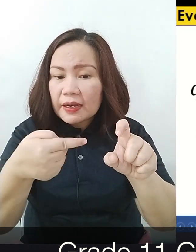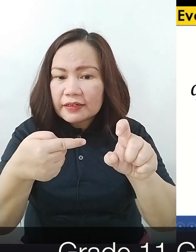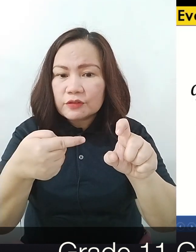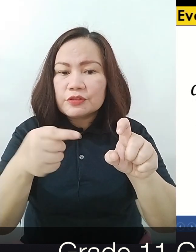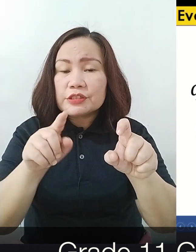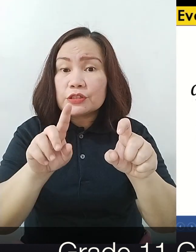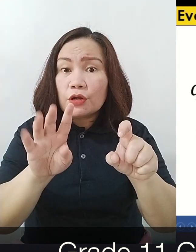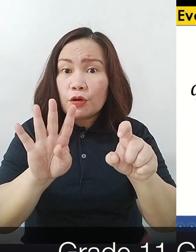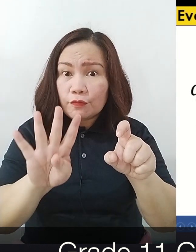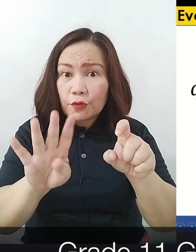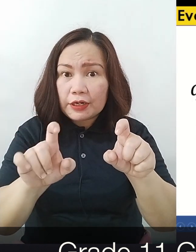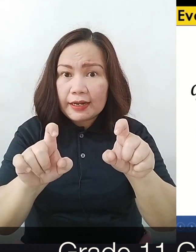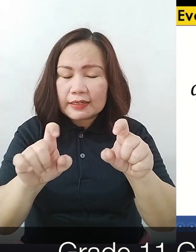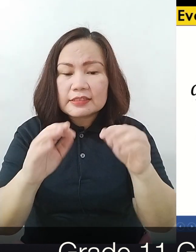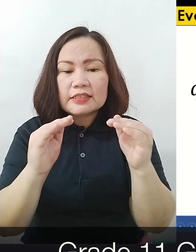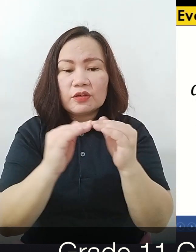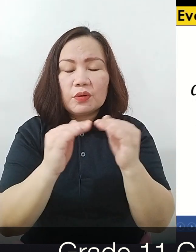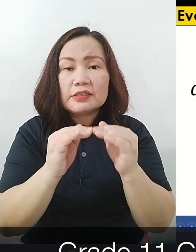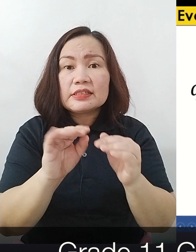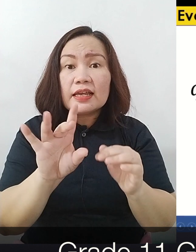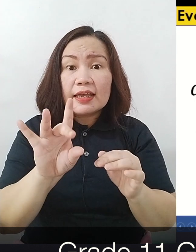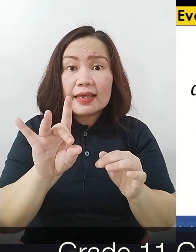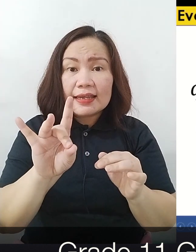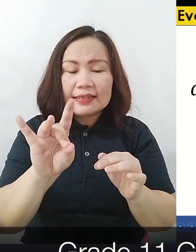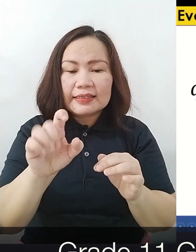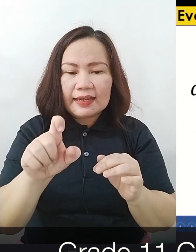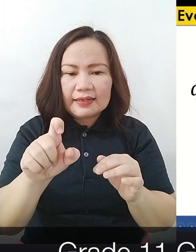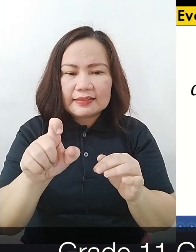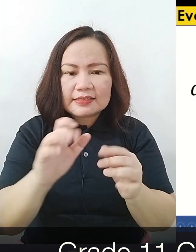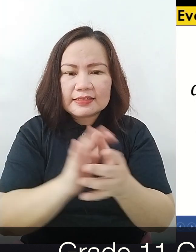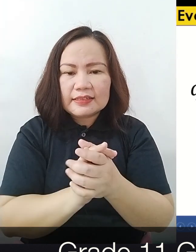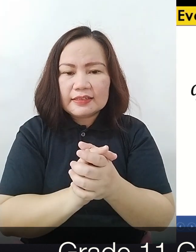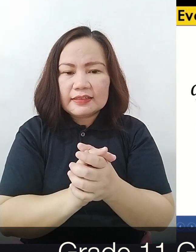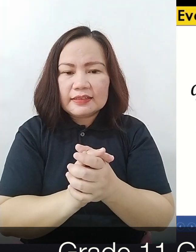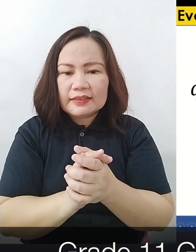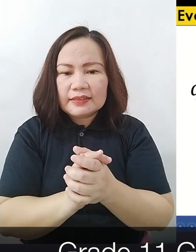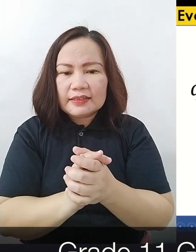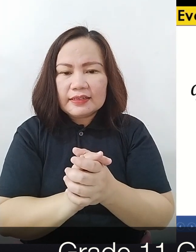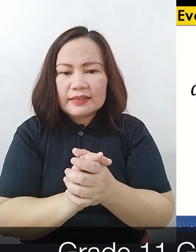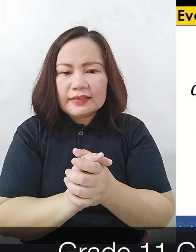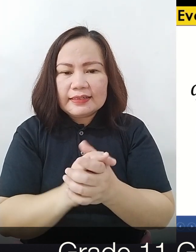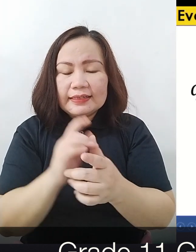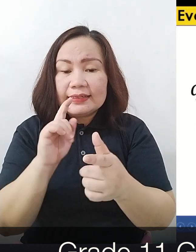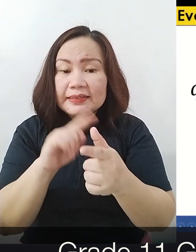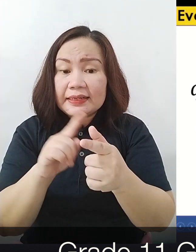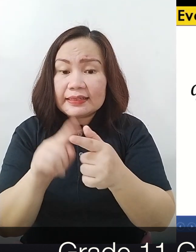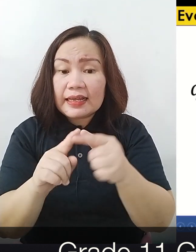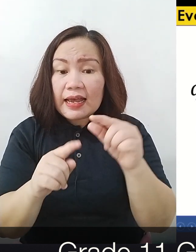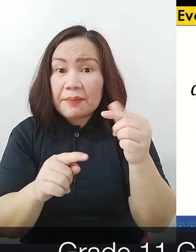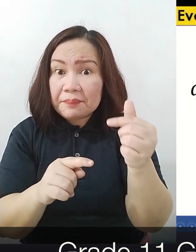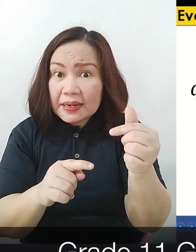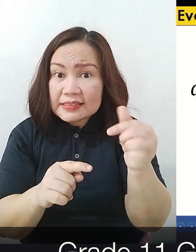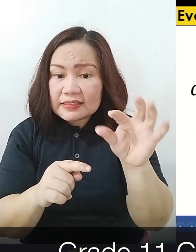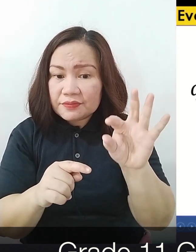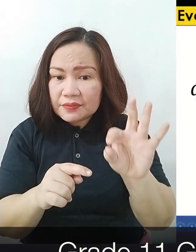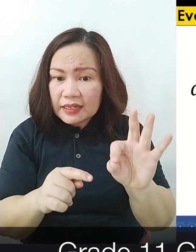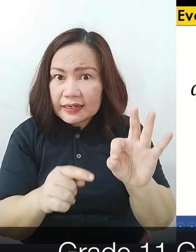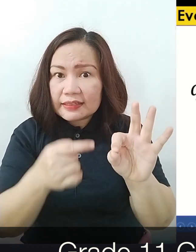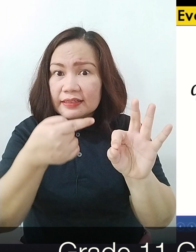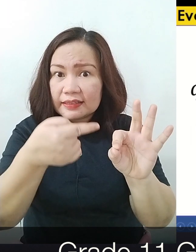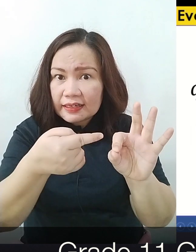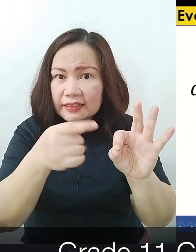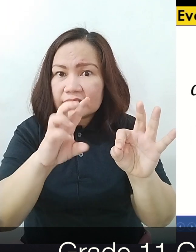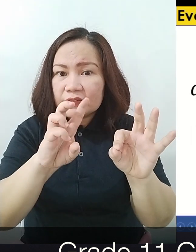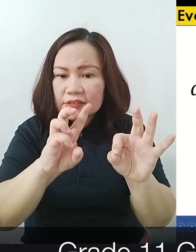is positive 8x. Yung tatlong constant, yung positive 9, negative 6, saka positive